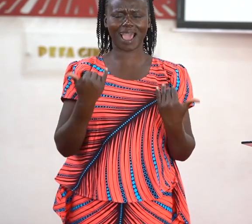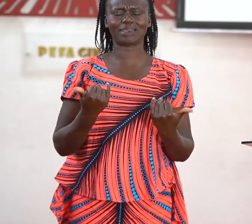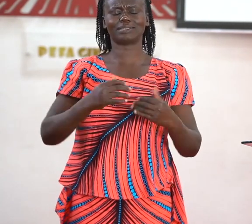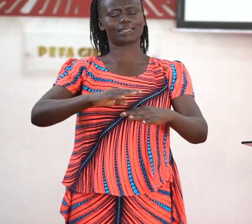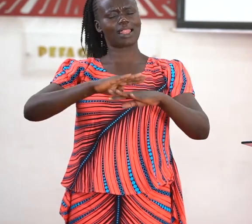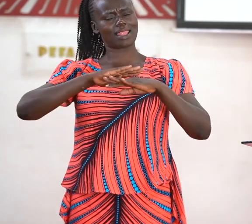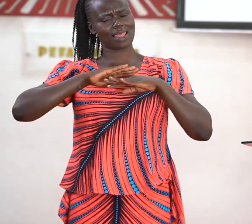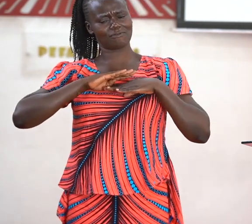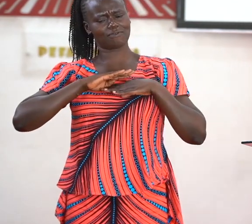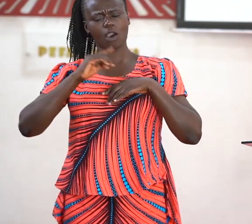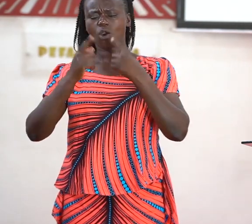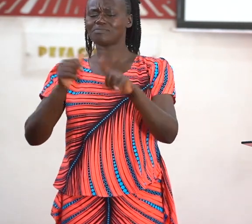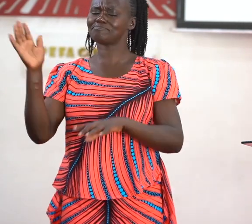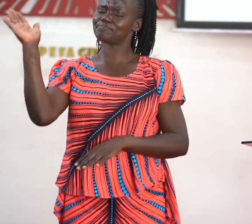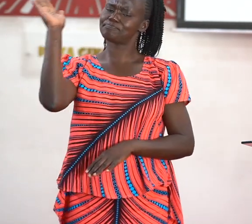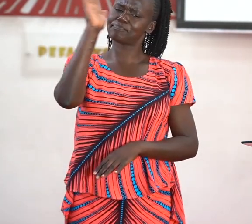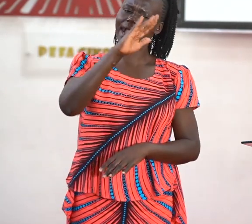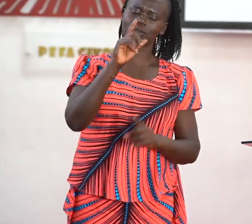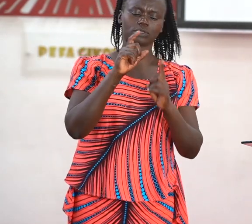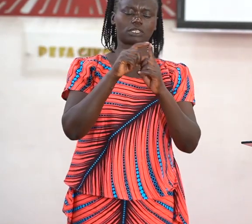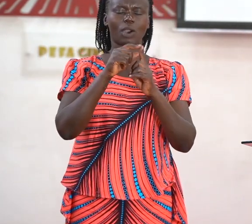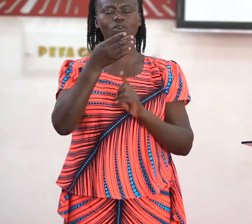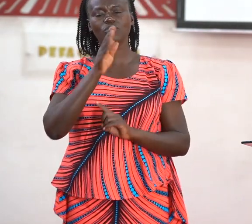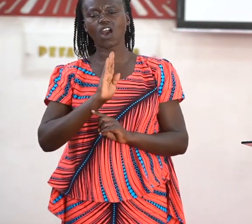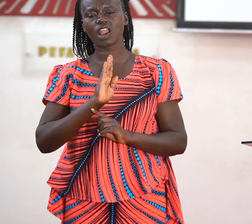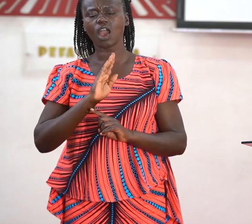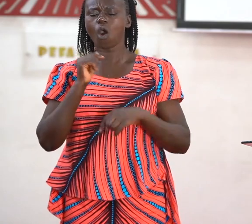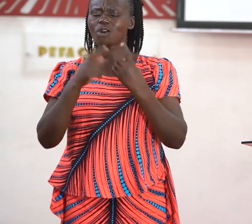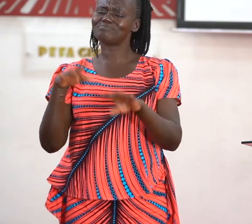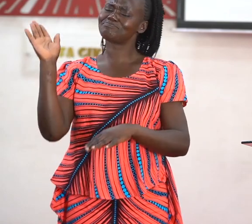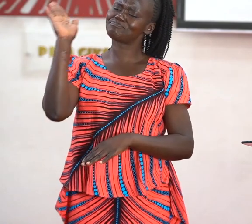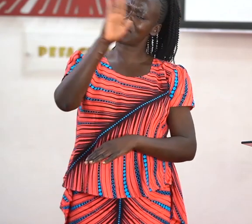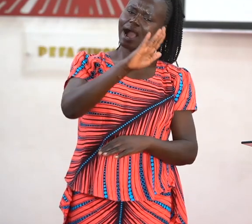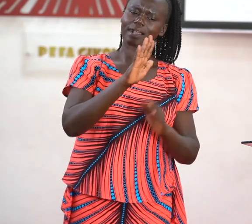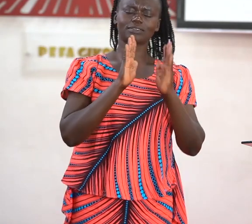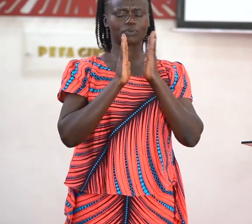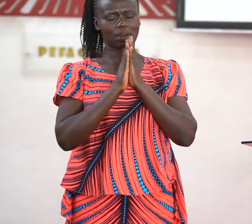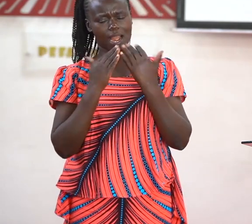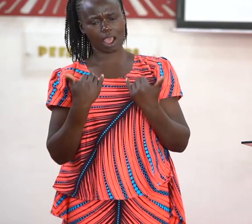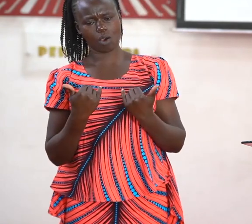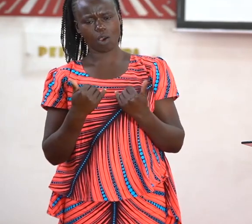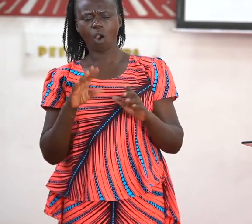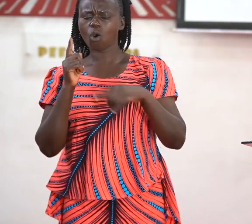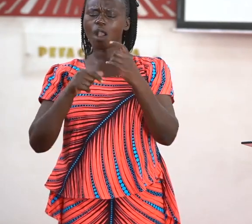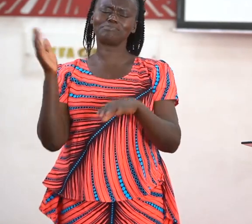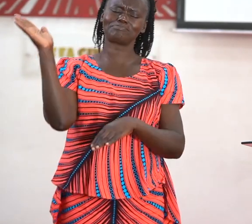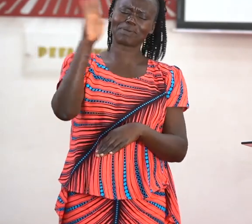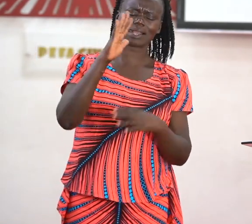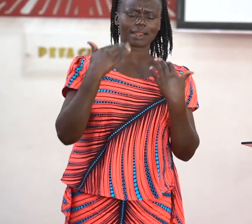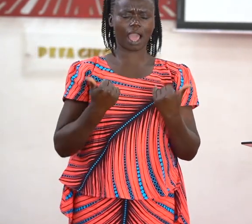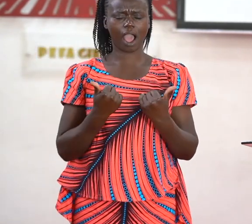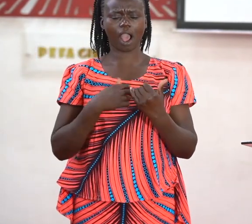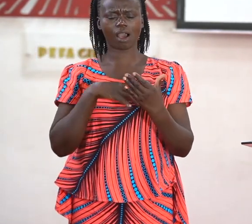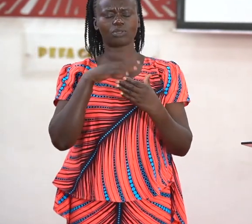now to the Word of God. Go back now to prayer. Go back now to spiritual